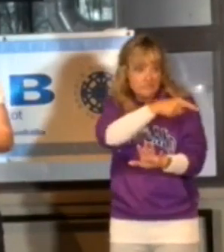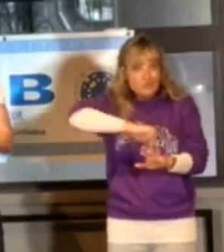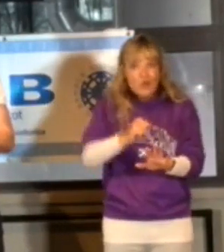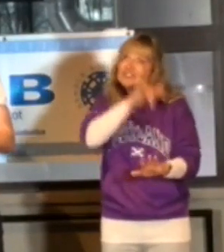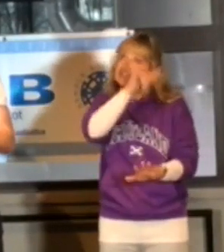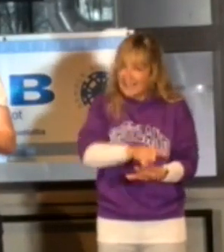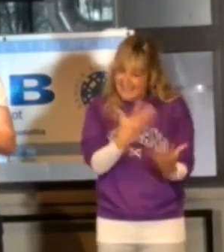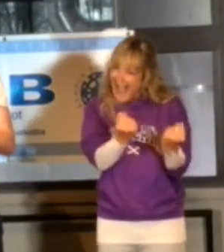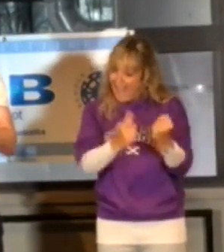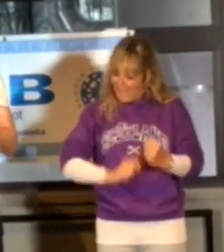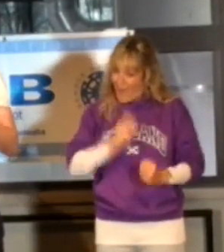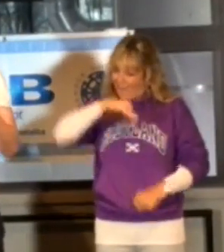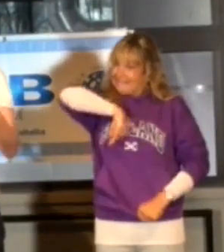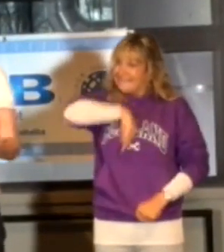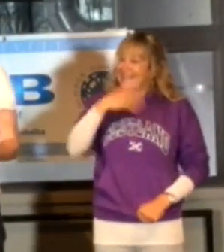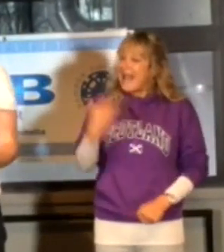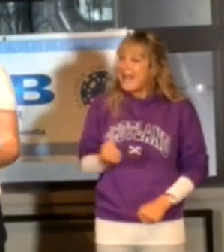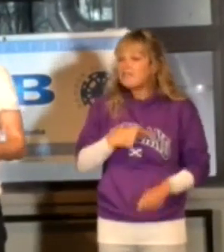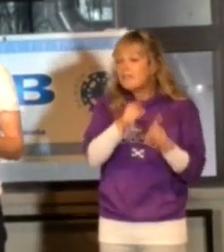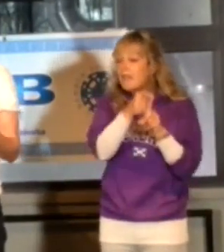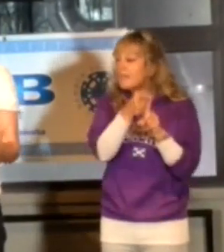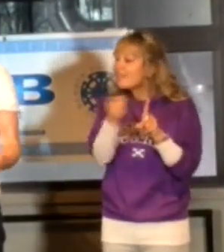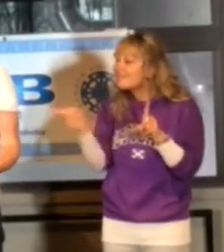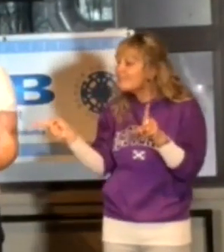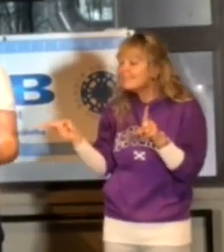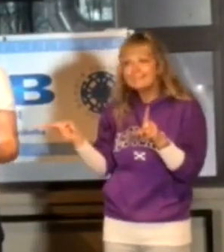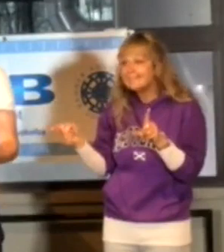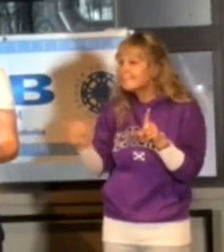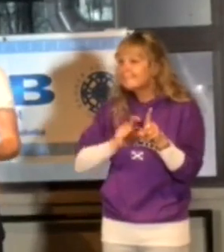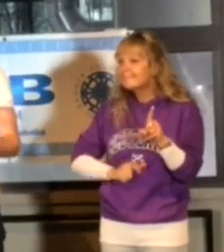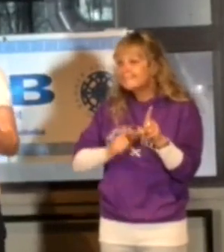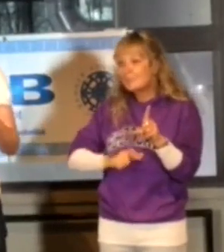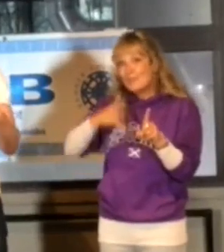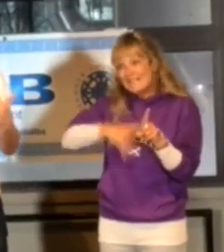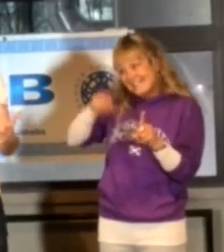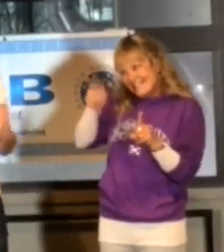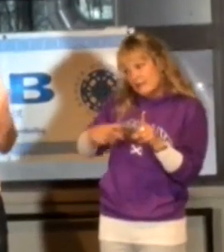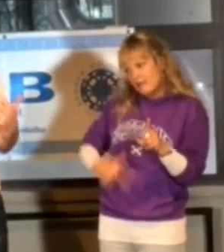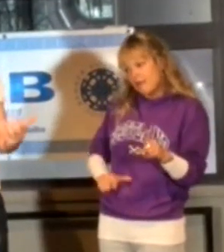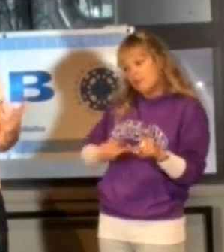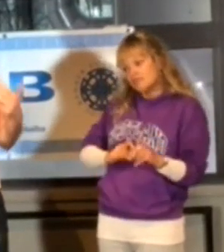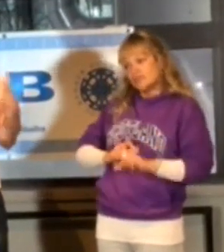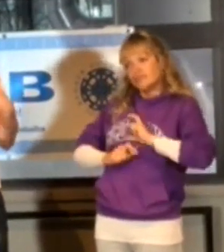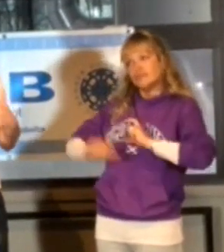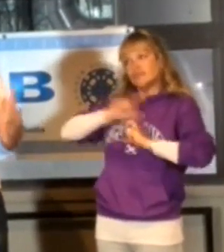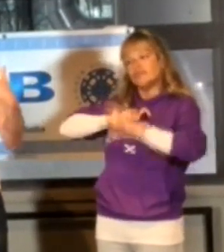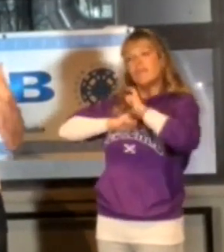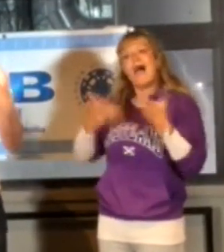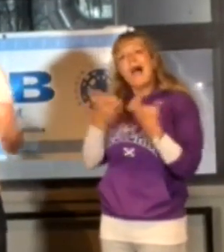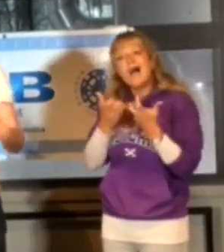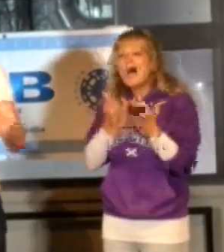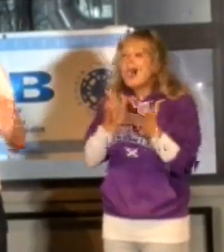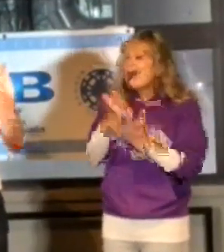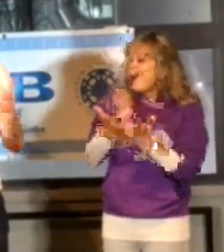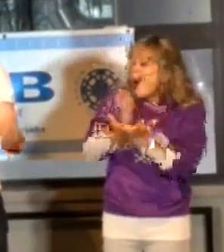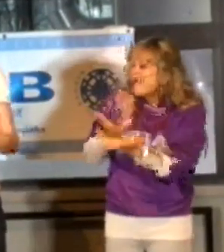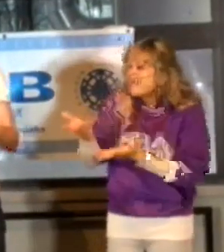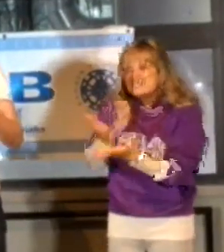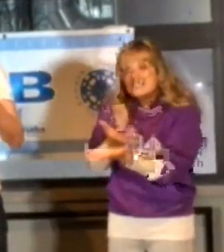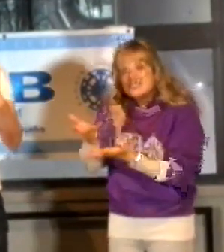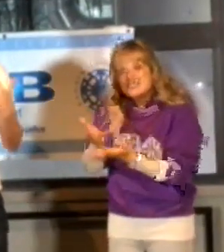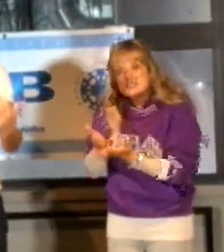The confidence we need to build will only be built through conversation. It's only going to be built through conversations with people that you love and you